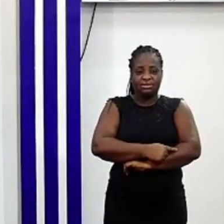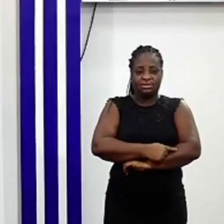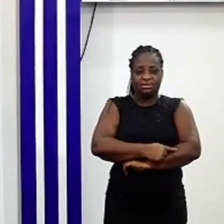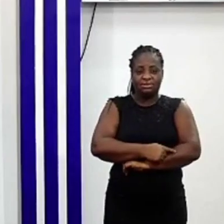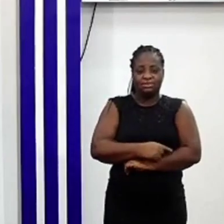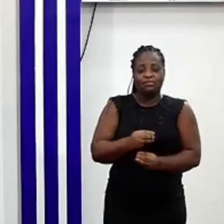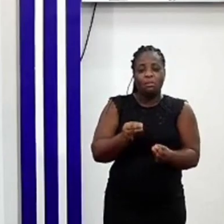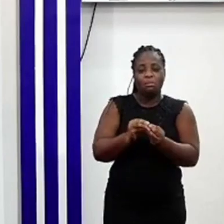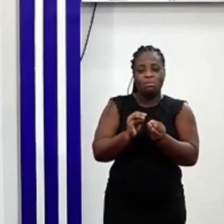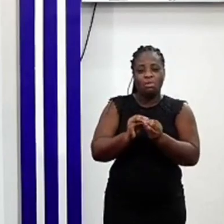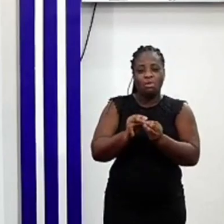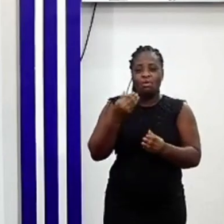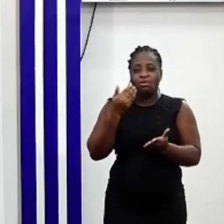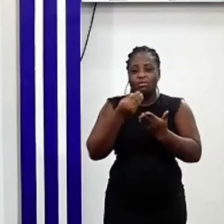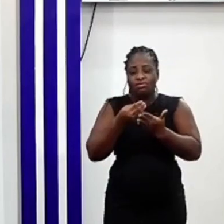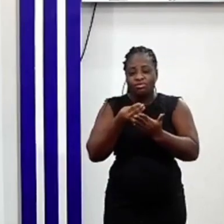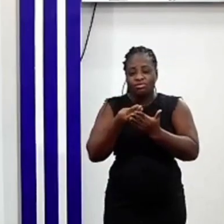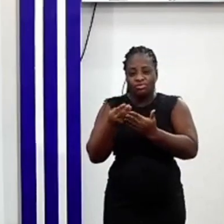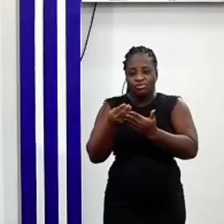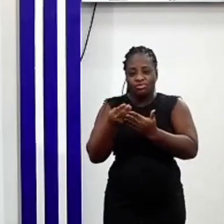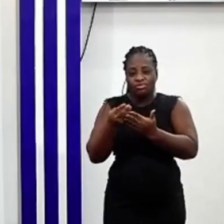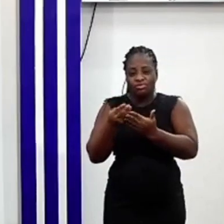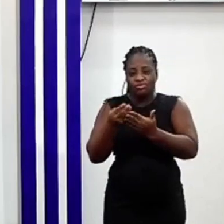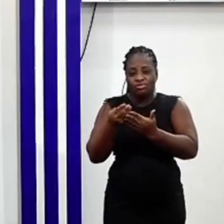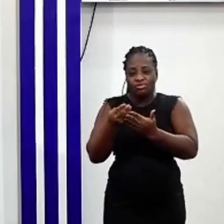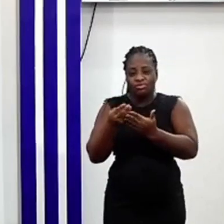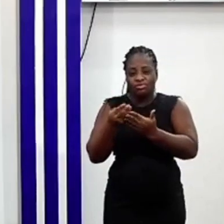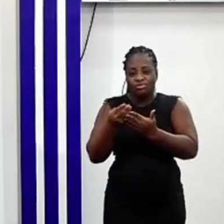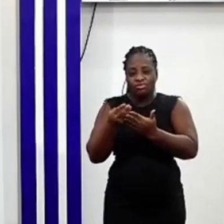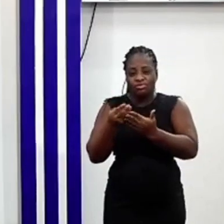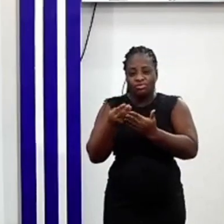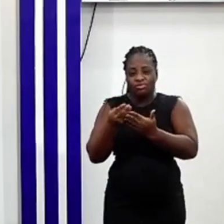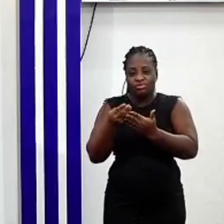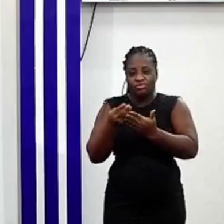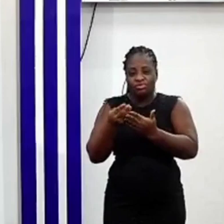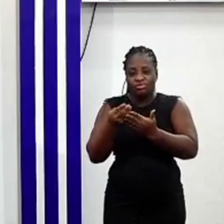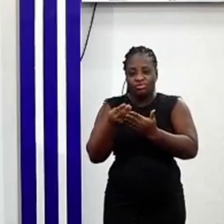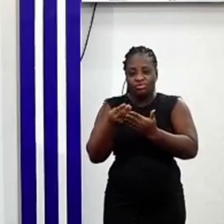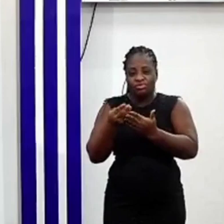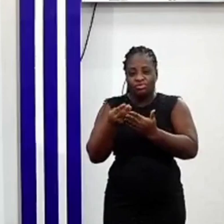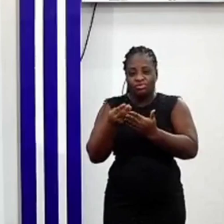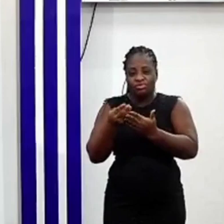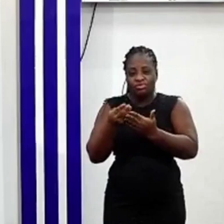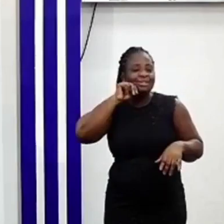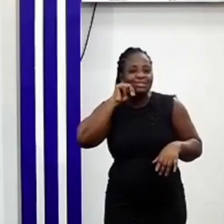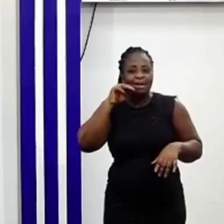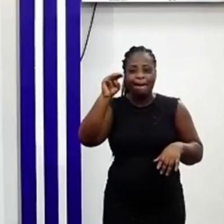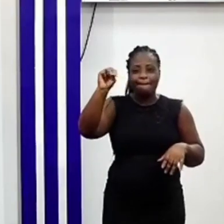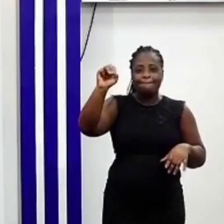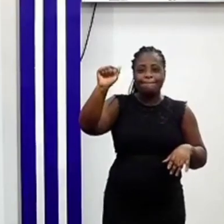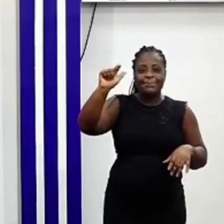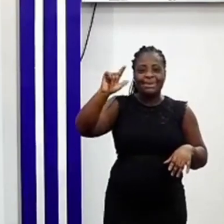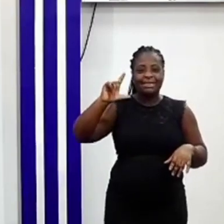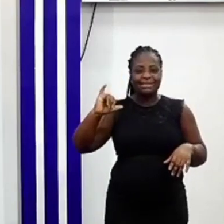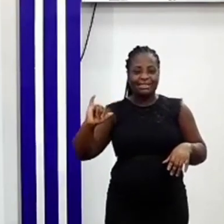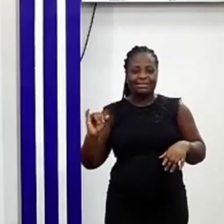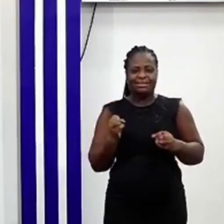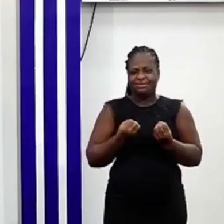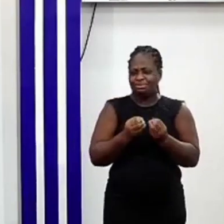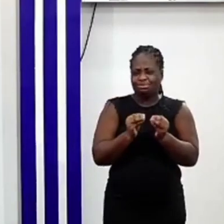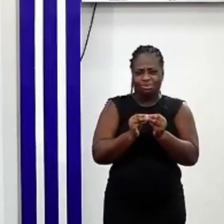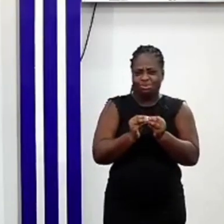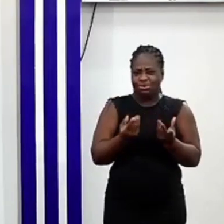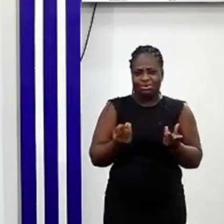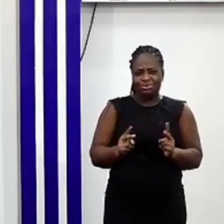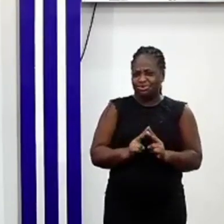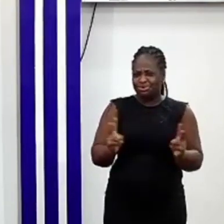food items to neighboring countries as far as North Nigeria to Mali and so on.